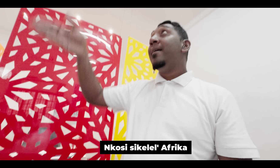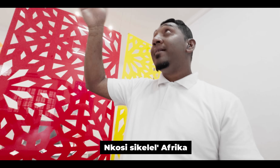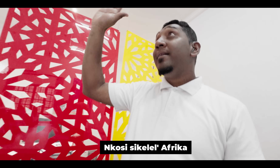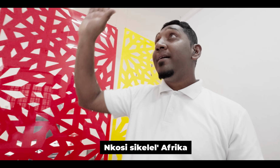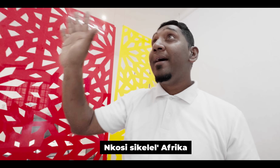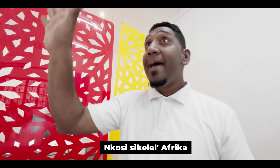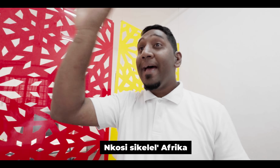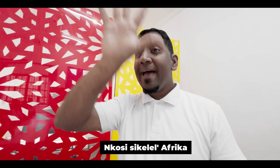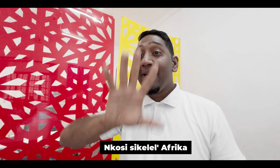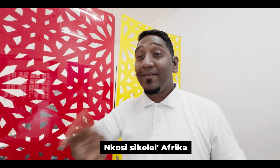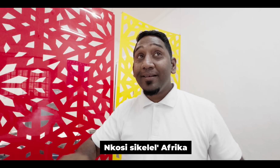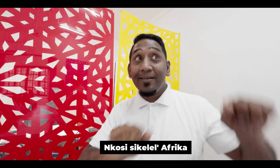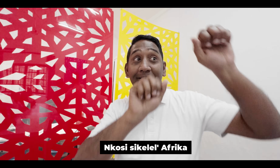Nkosi sikeleli